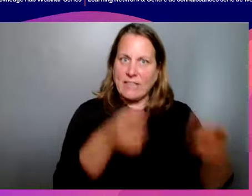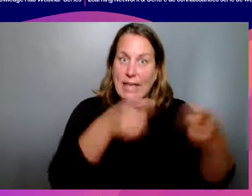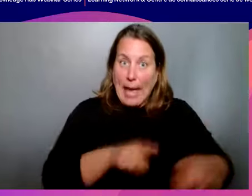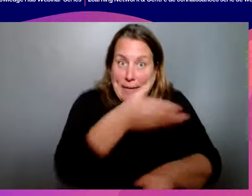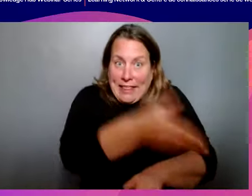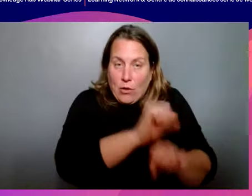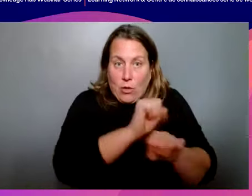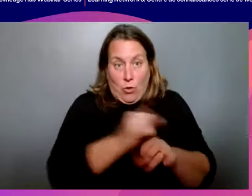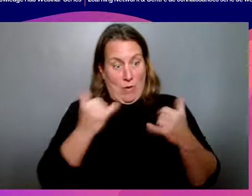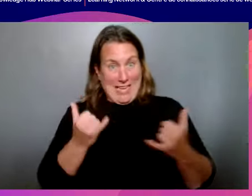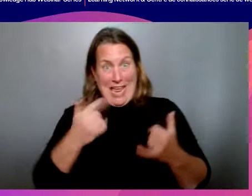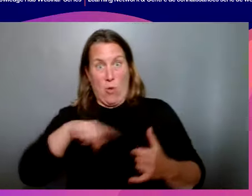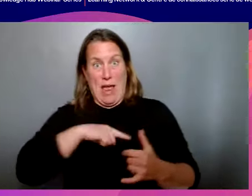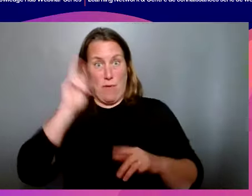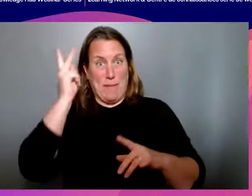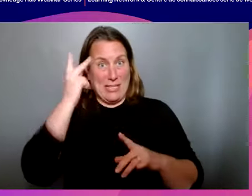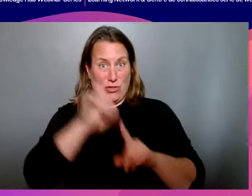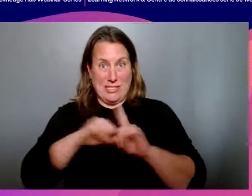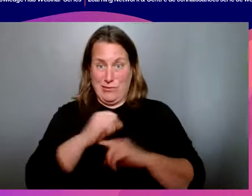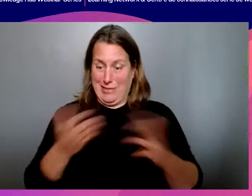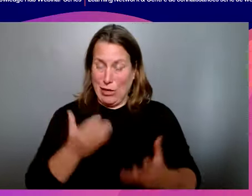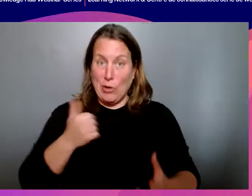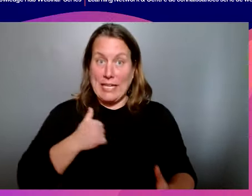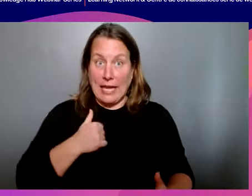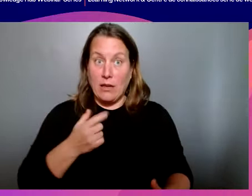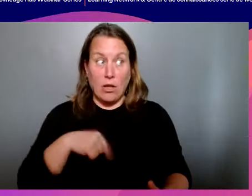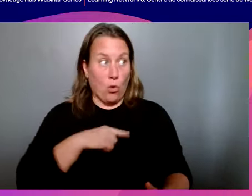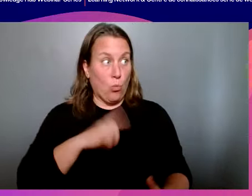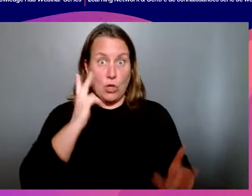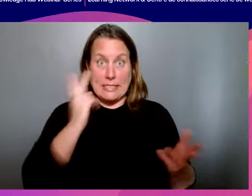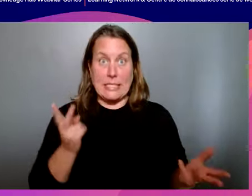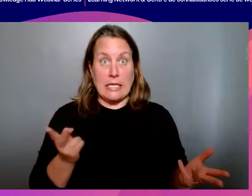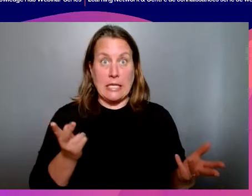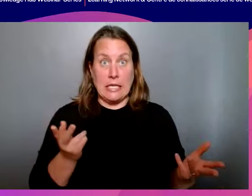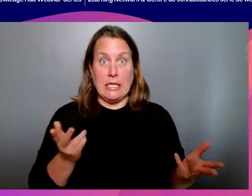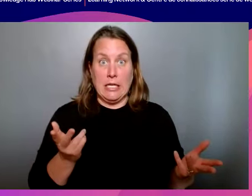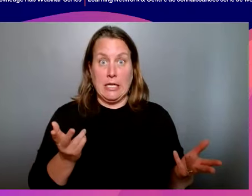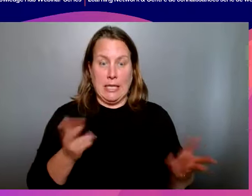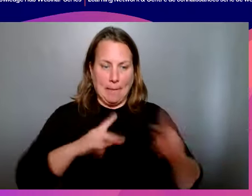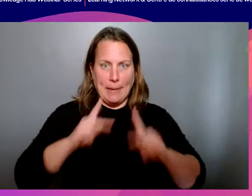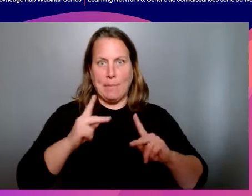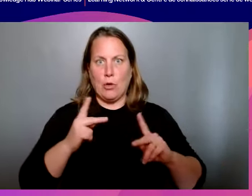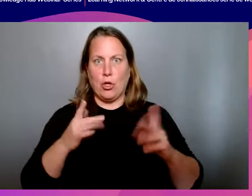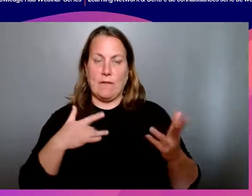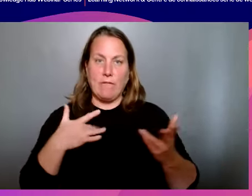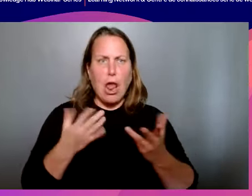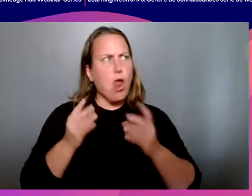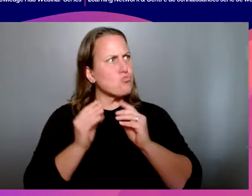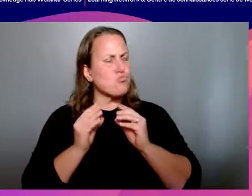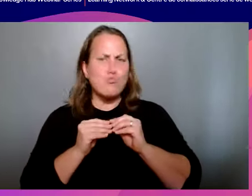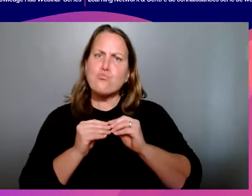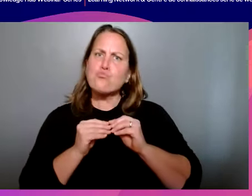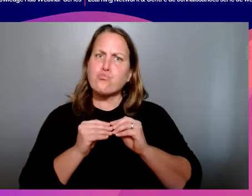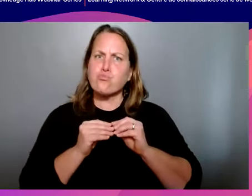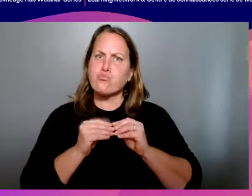political climate where we're seeing people feel more able and open to